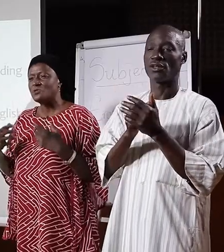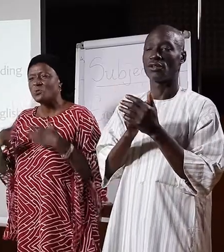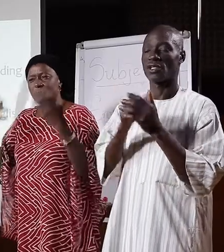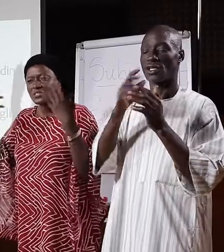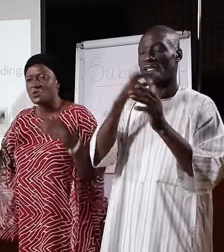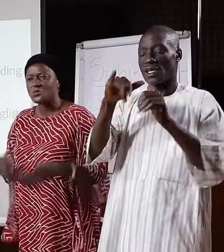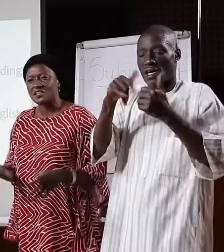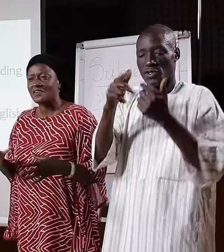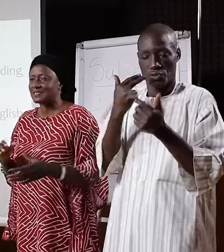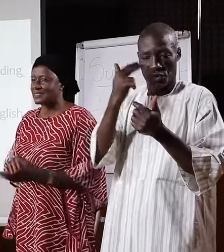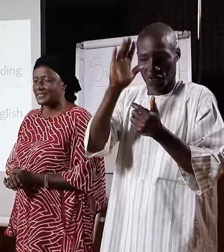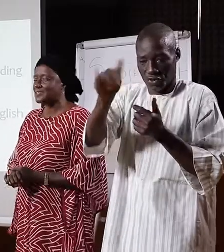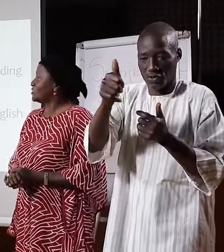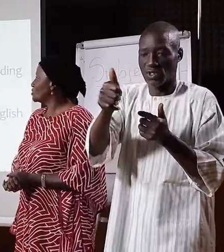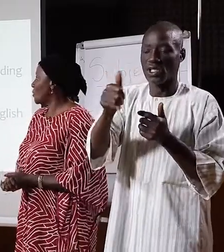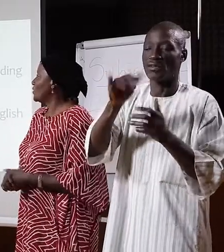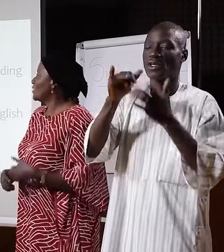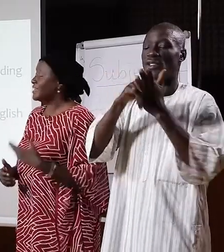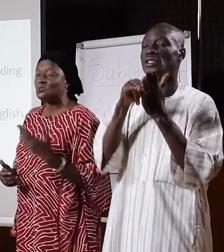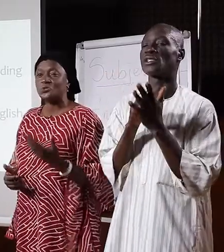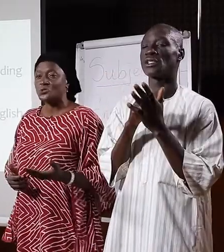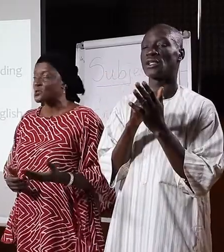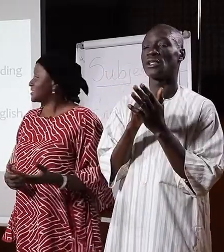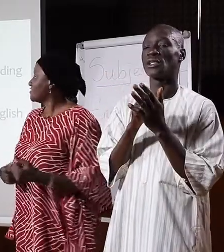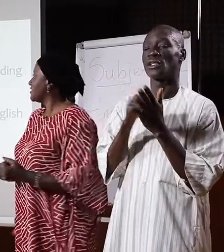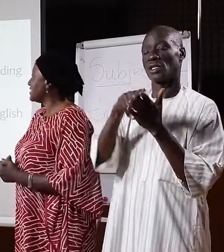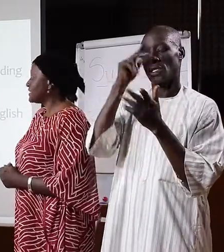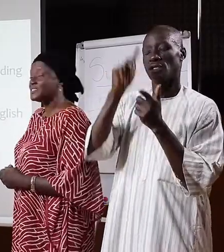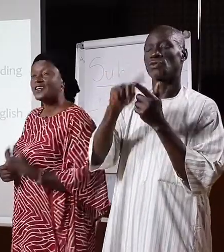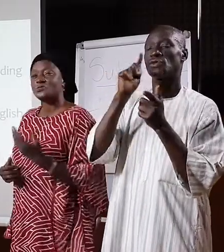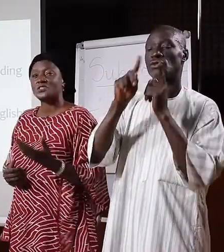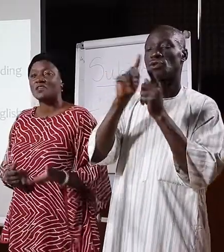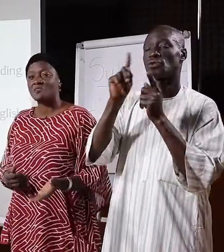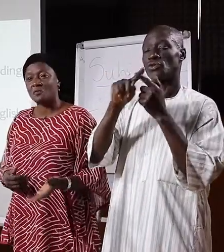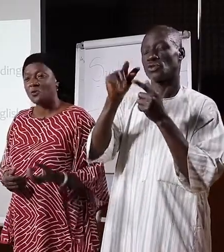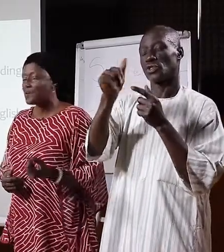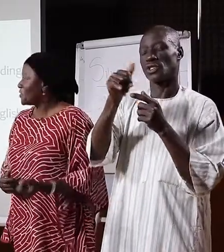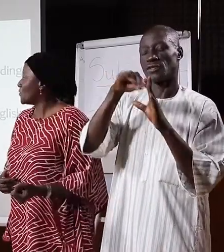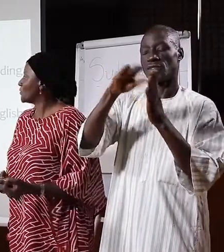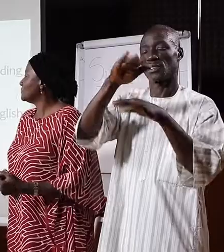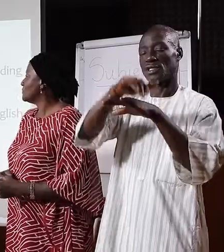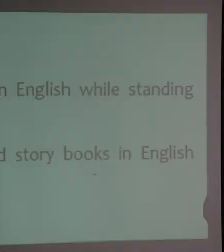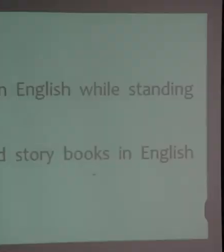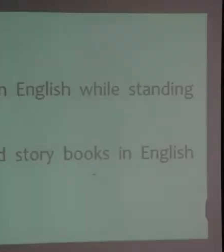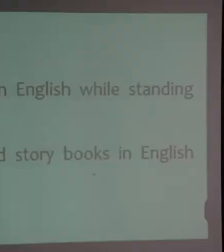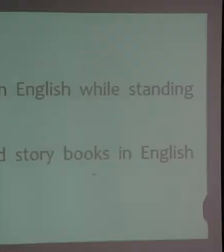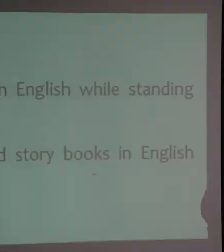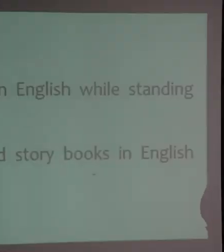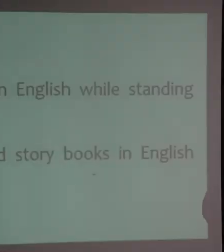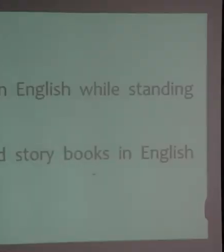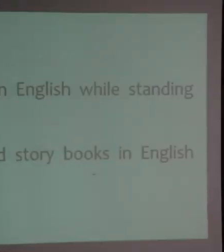and you will just see yourself as it is. So learn to talk to yourself in English as you stand before a mirror.